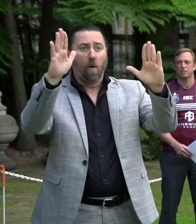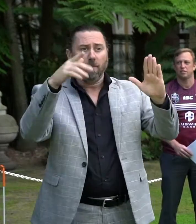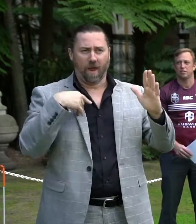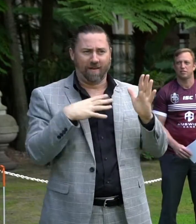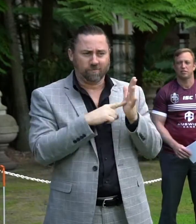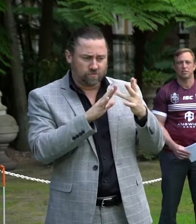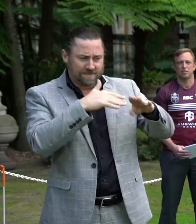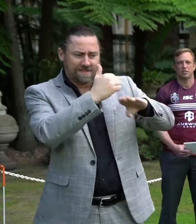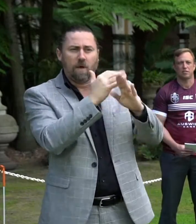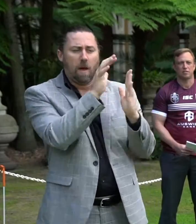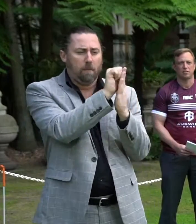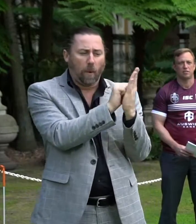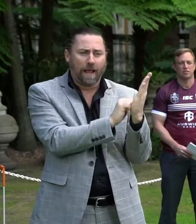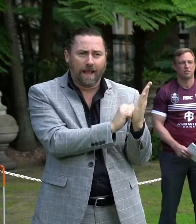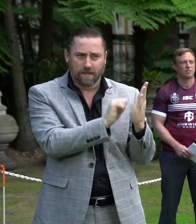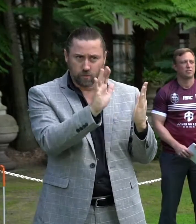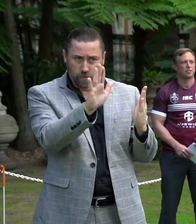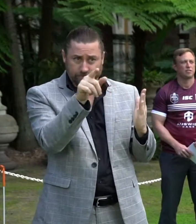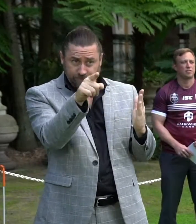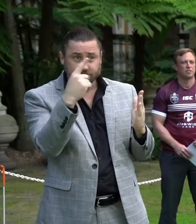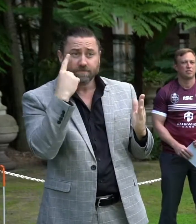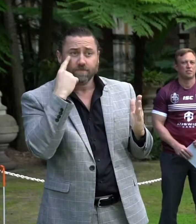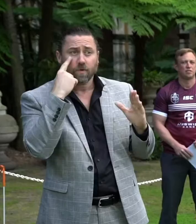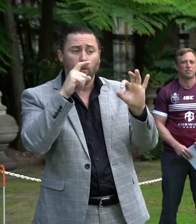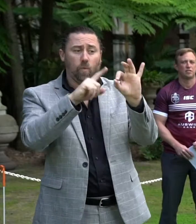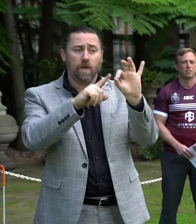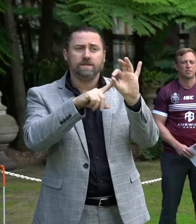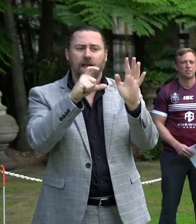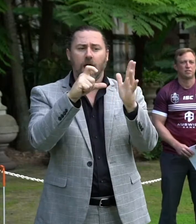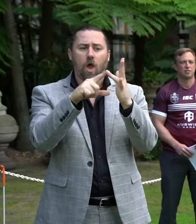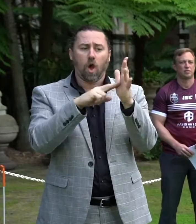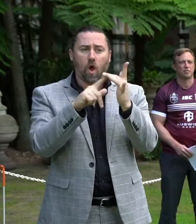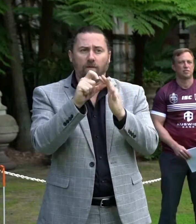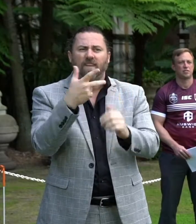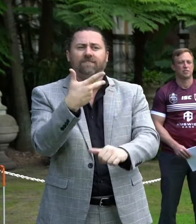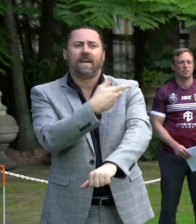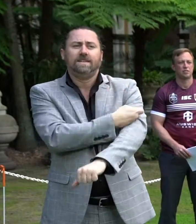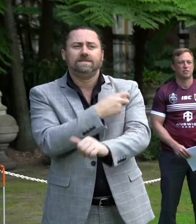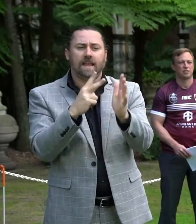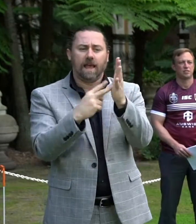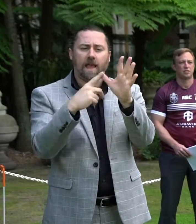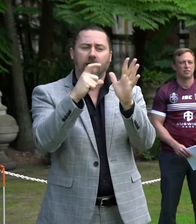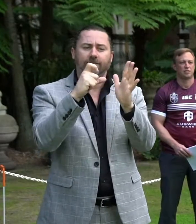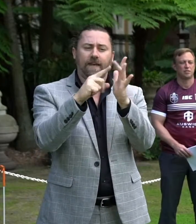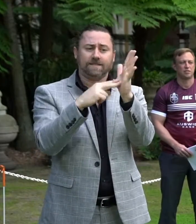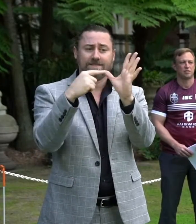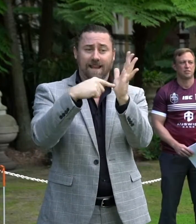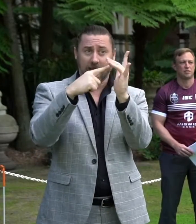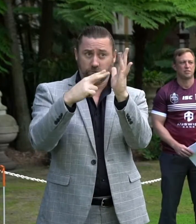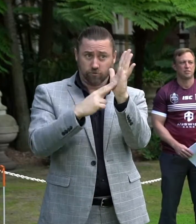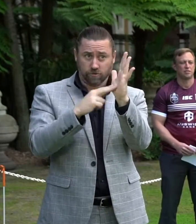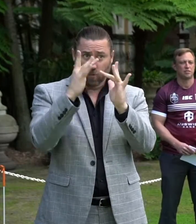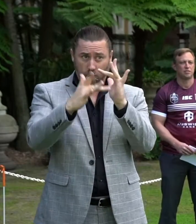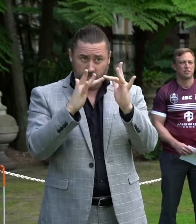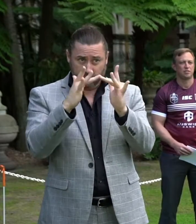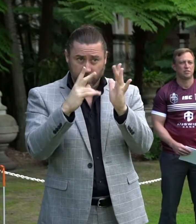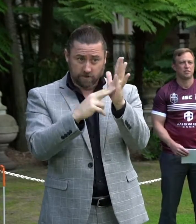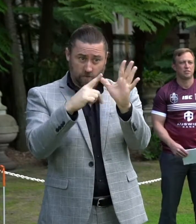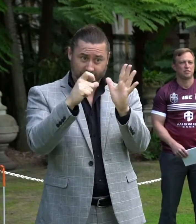age group is you can go on the Queensland COVID vaccination website and go on to the eligibility